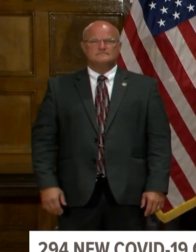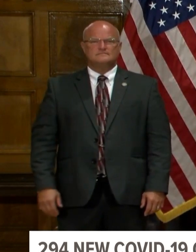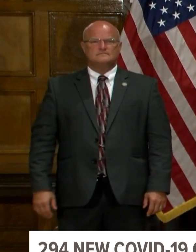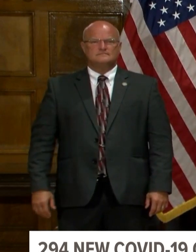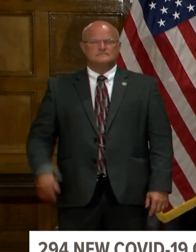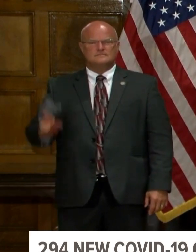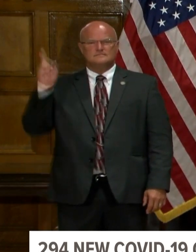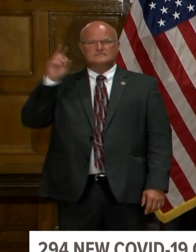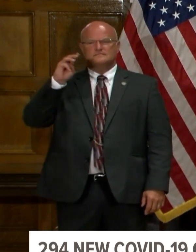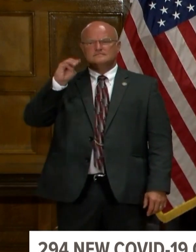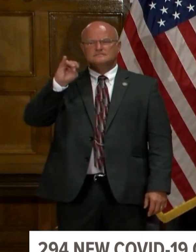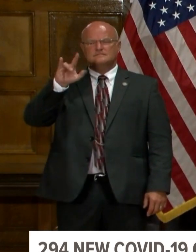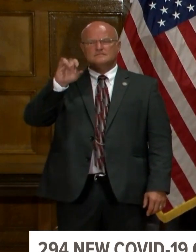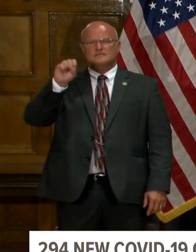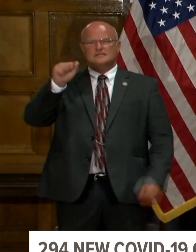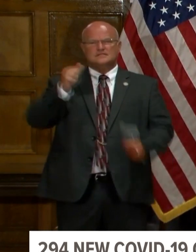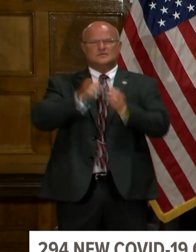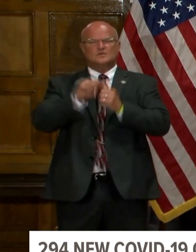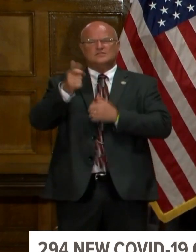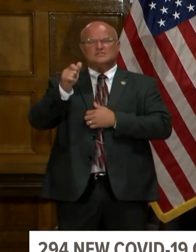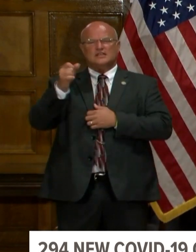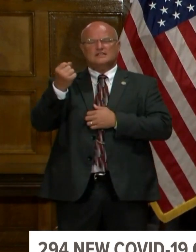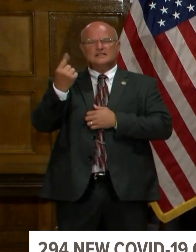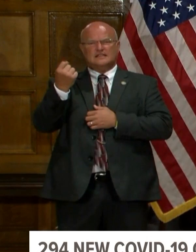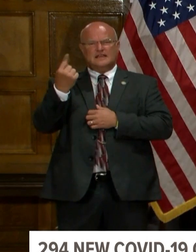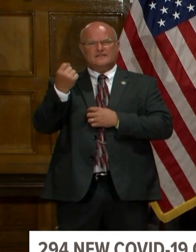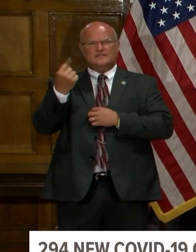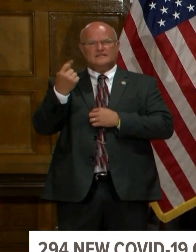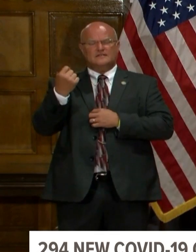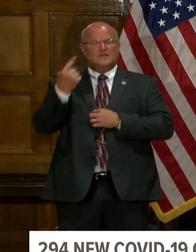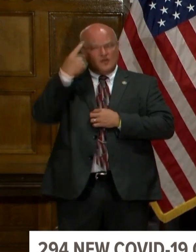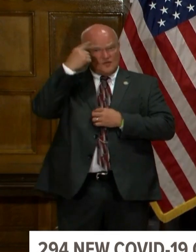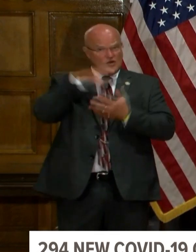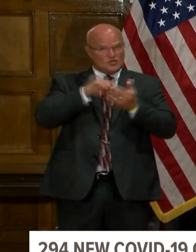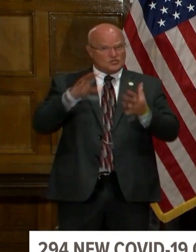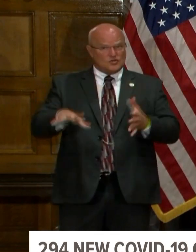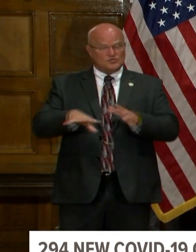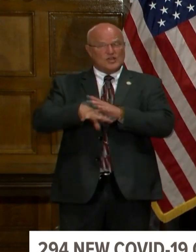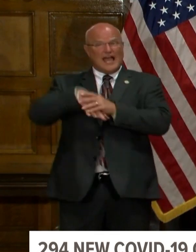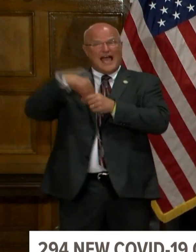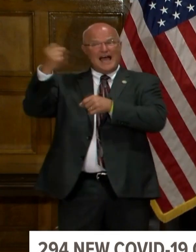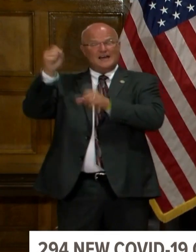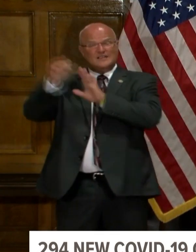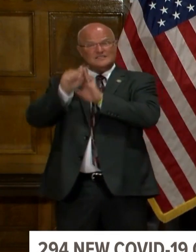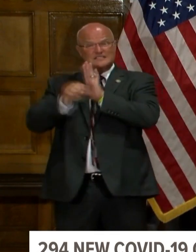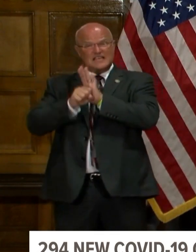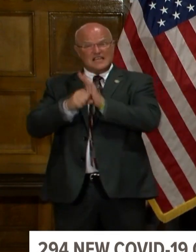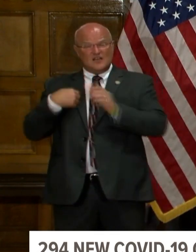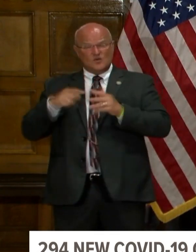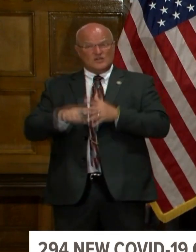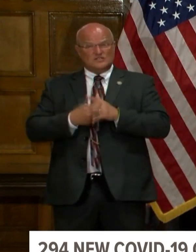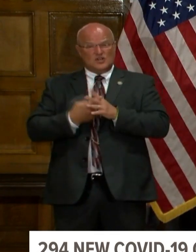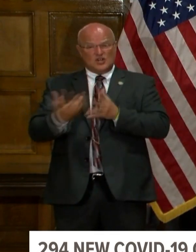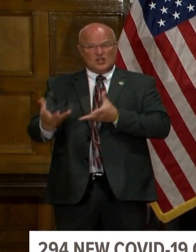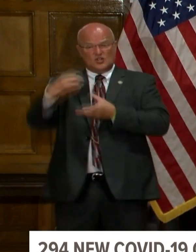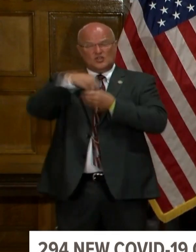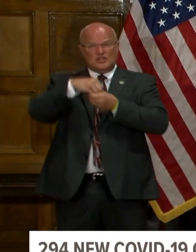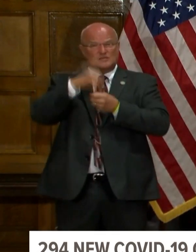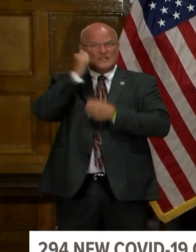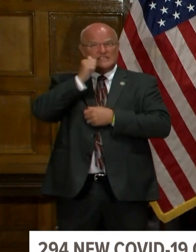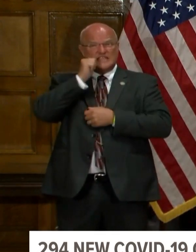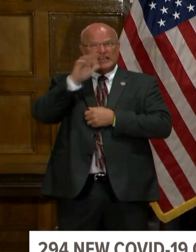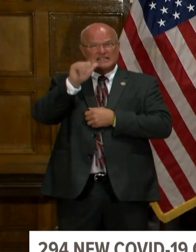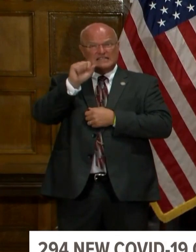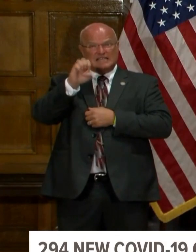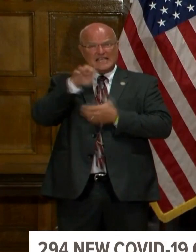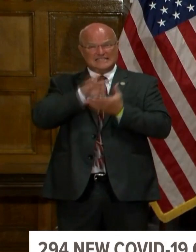This is Melissa Zigowitz with THV 11. For students who are out of state, have we started including them in our daily case